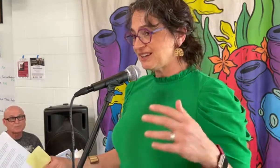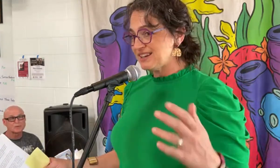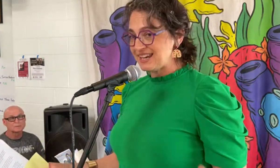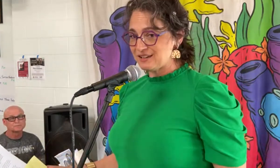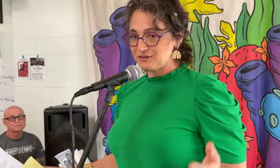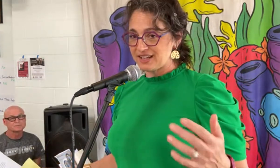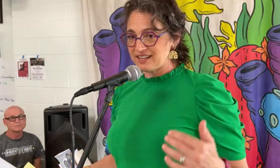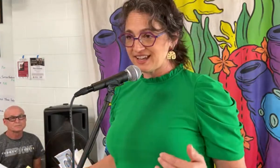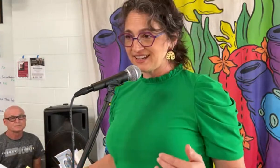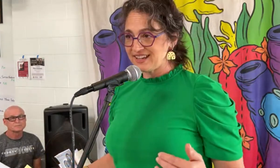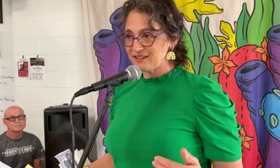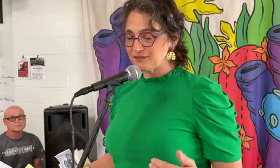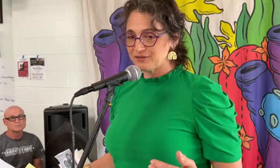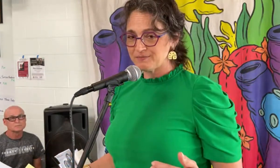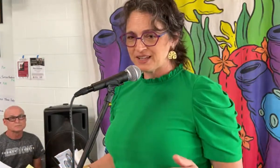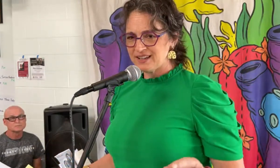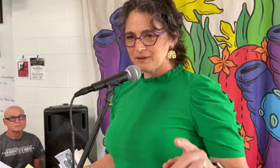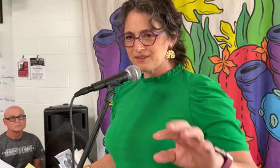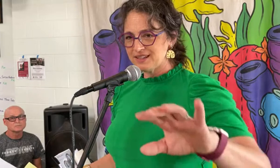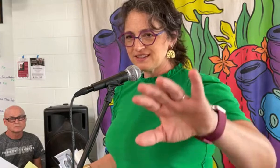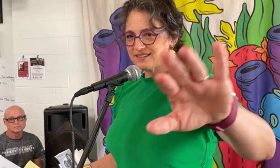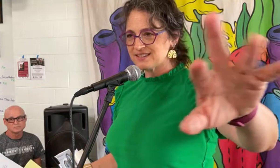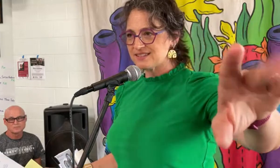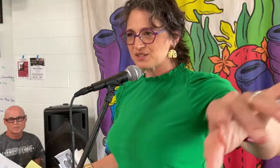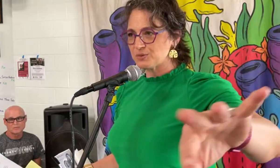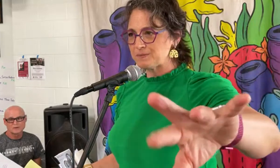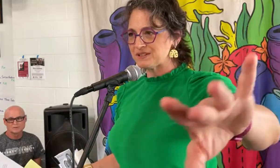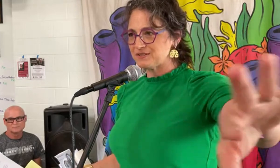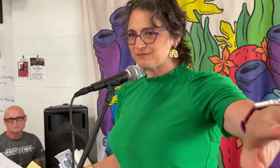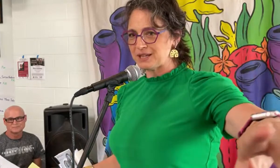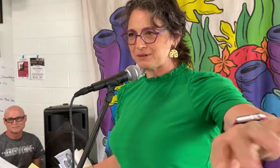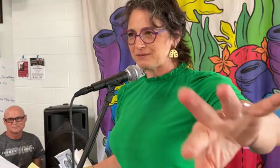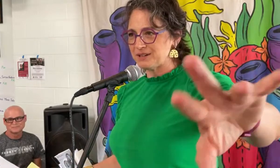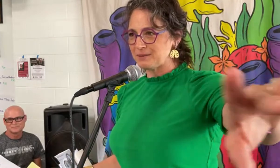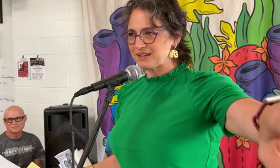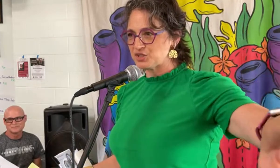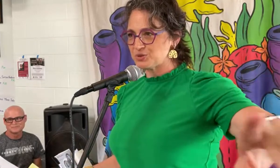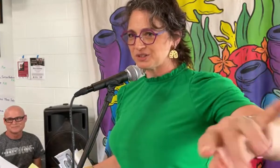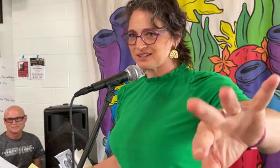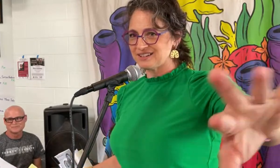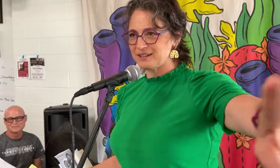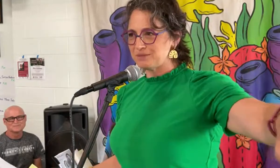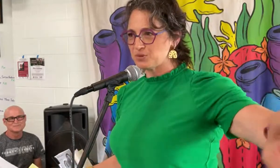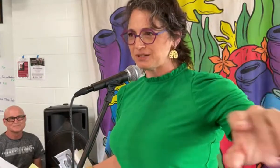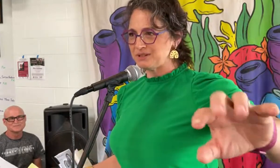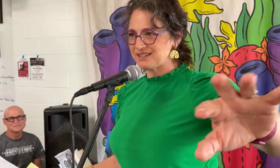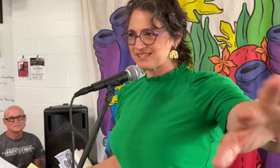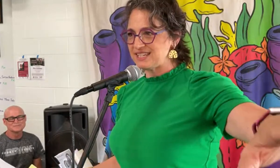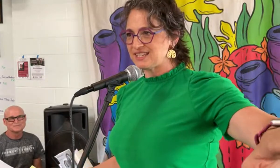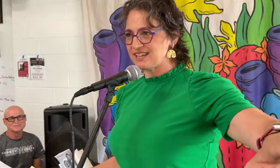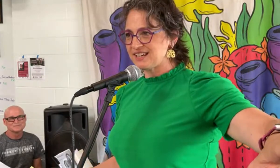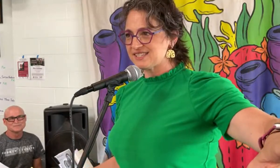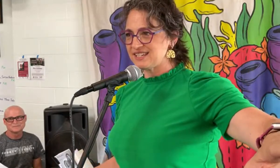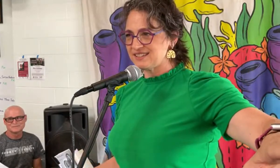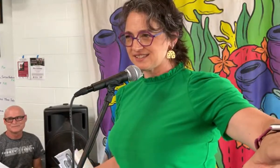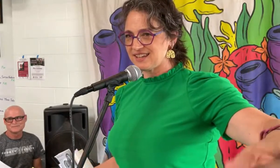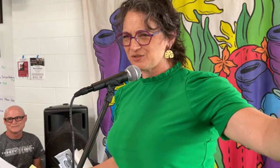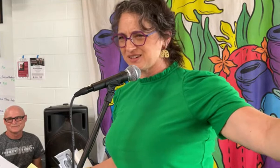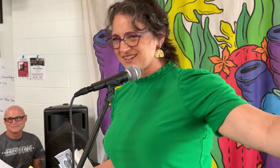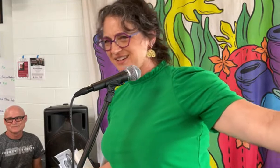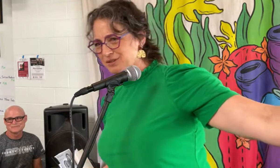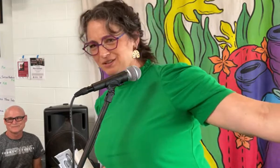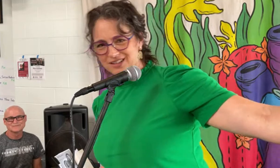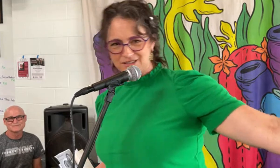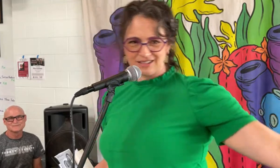between native and non-native. I'm thinking this is disruptive, maybe, but I'm not sure. In between being seen and not seen, is